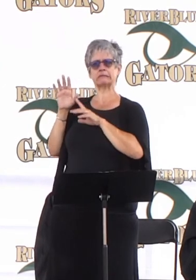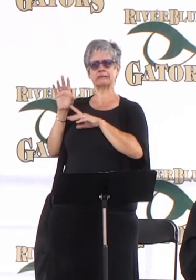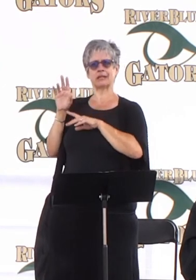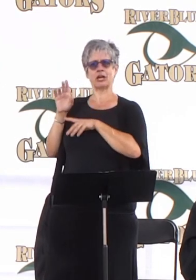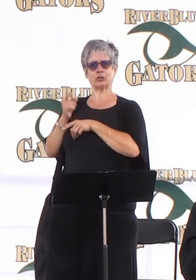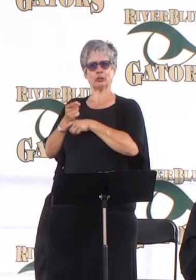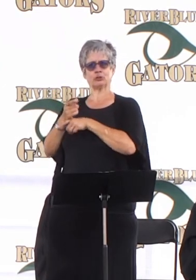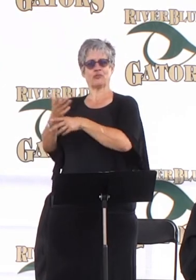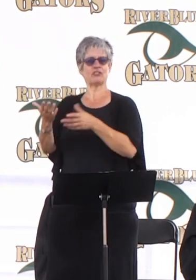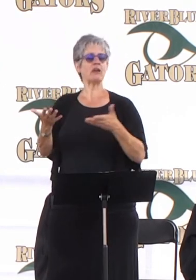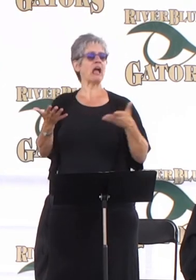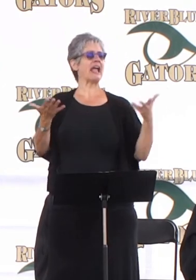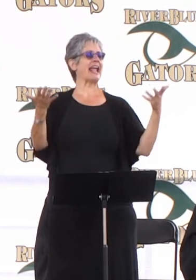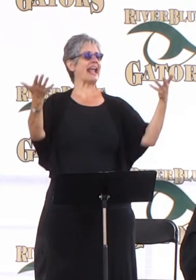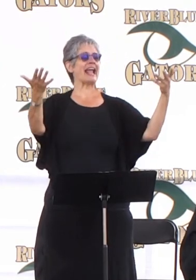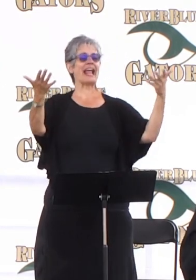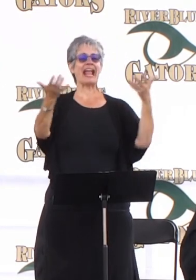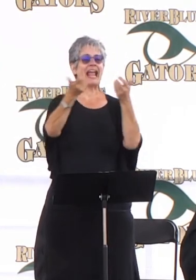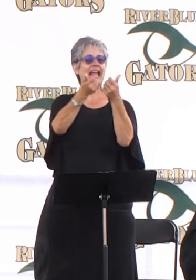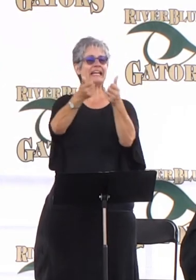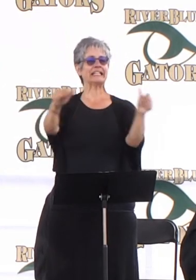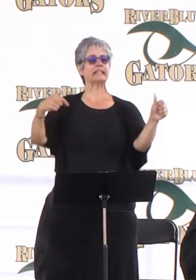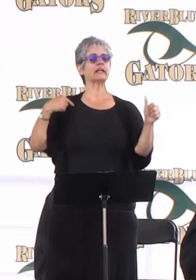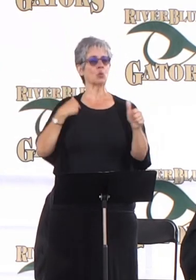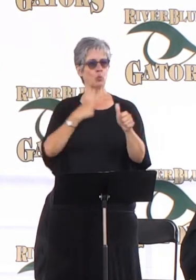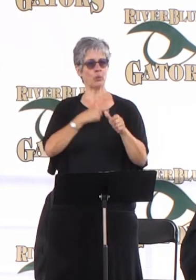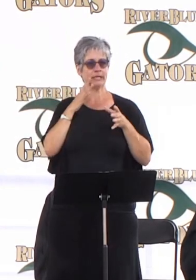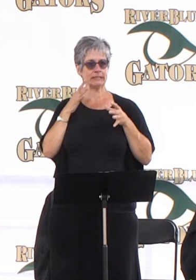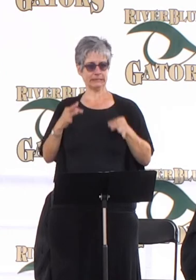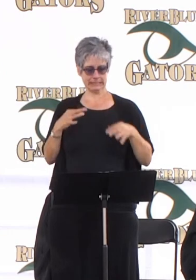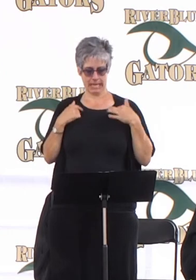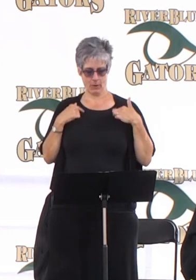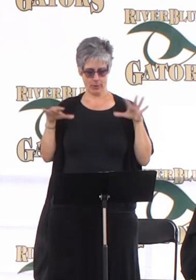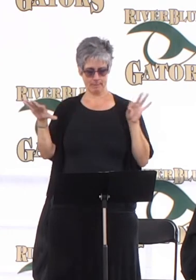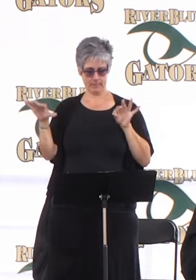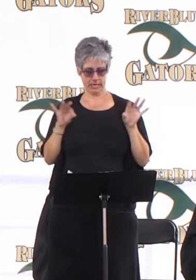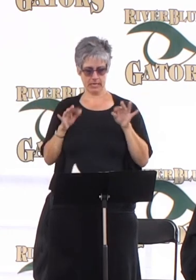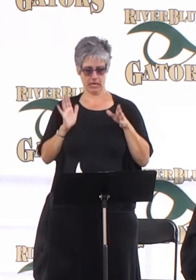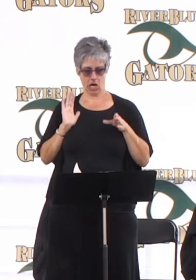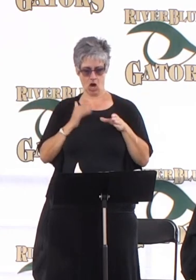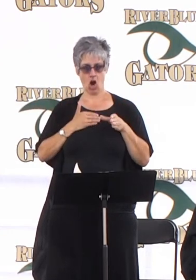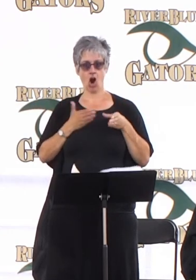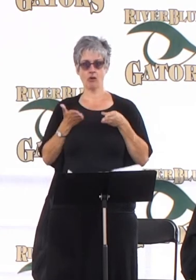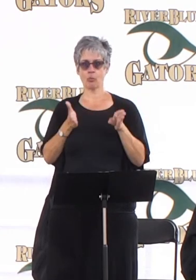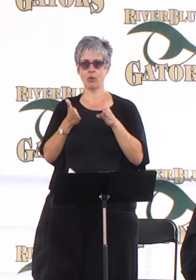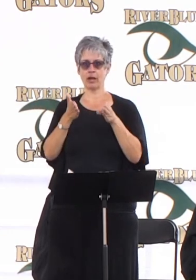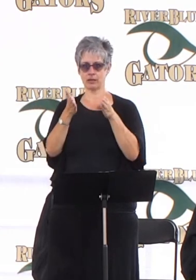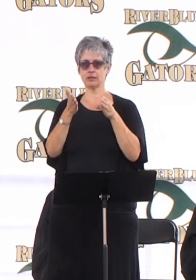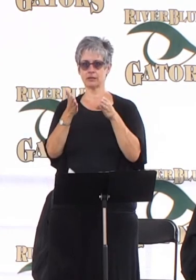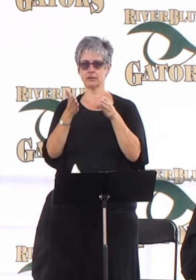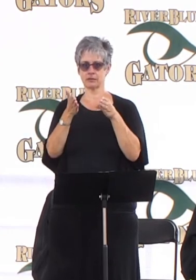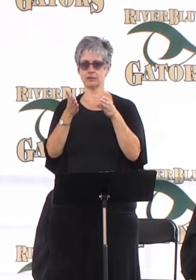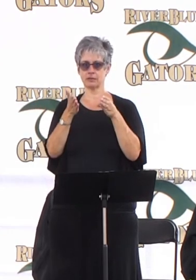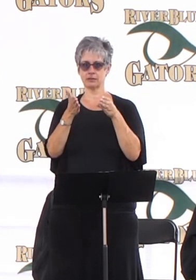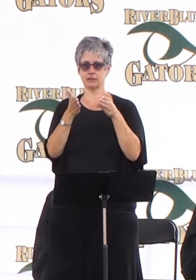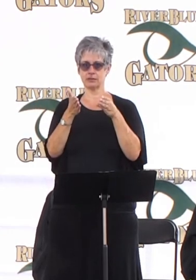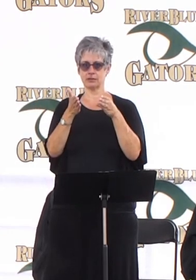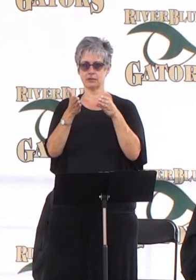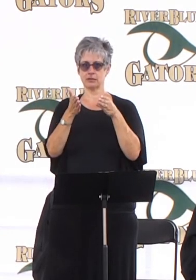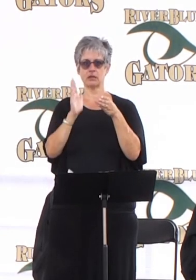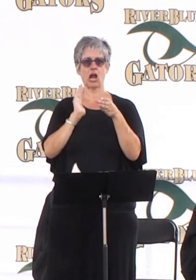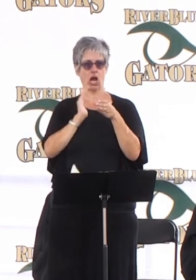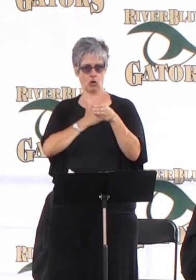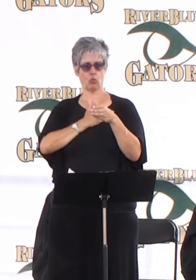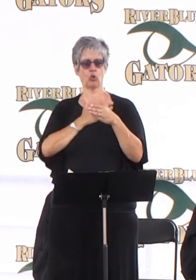any other combination of things we choose to be. We get to choose our own way forward, and our paths will be distinctly